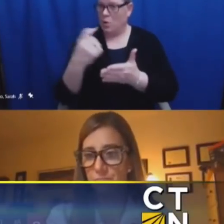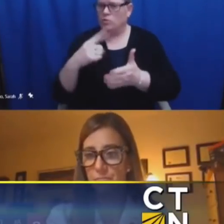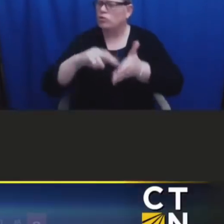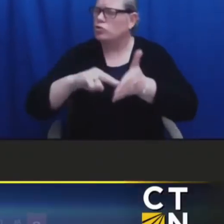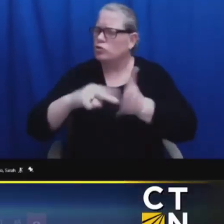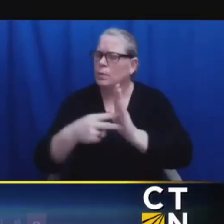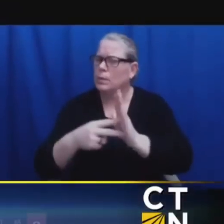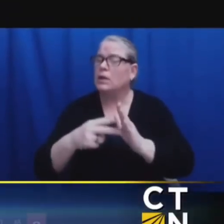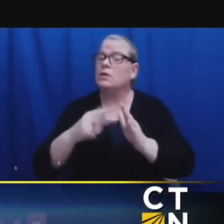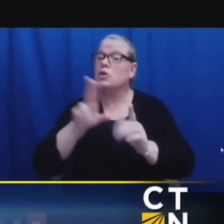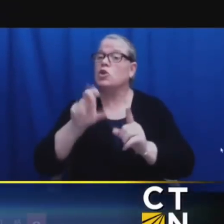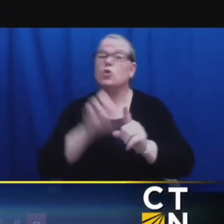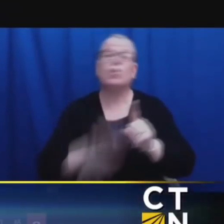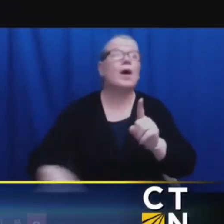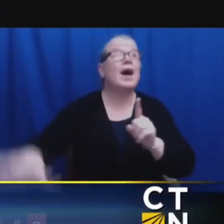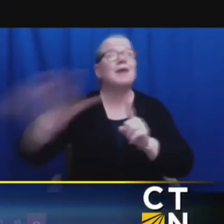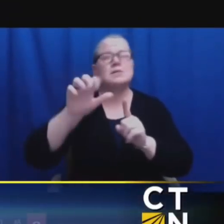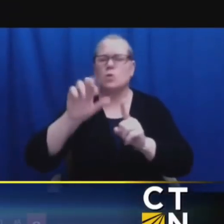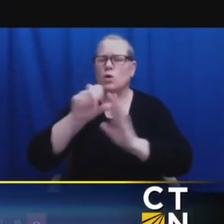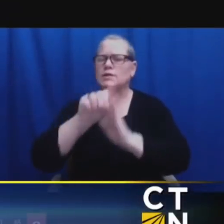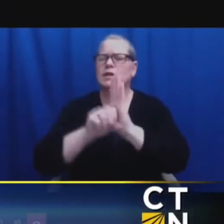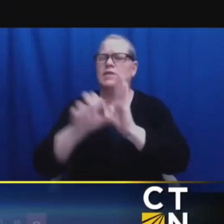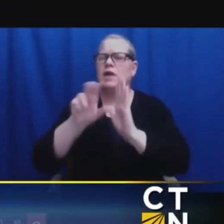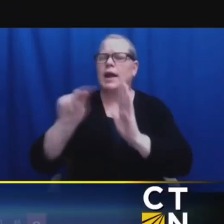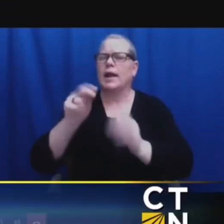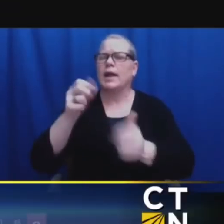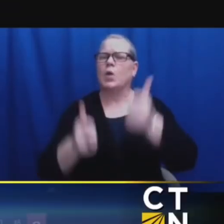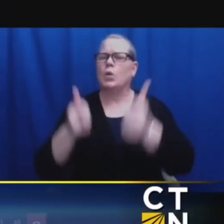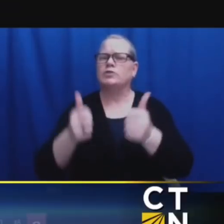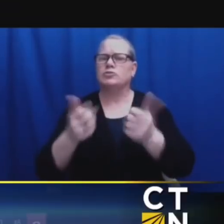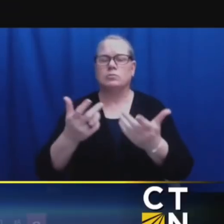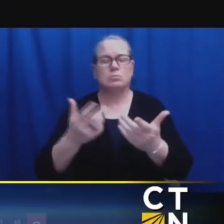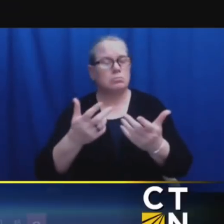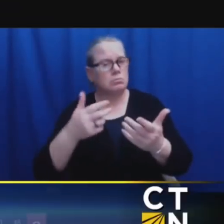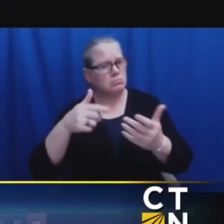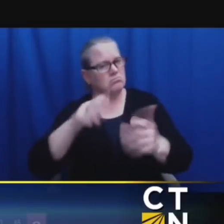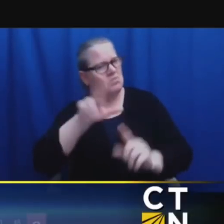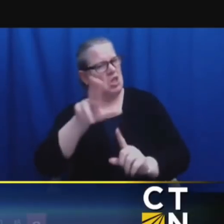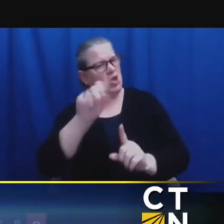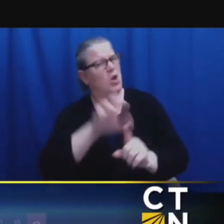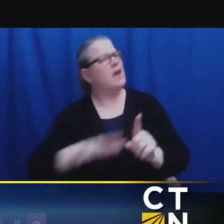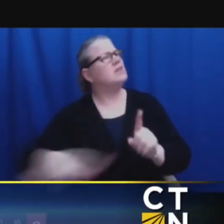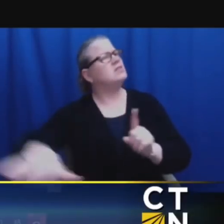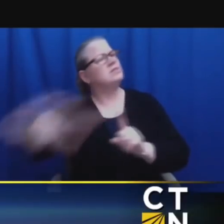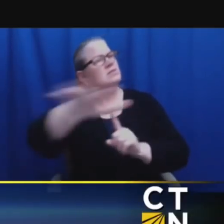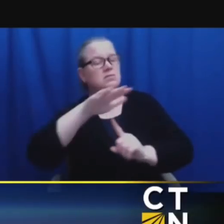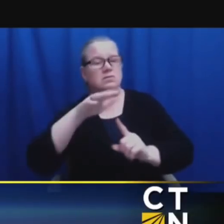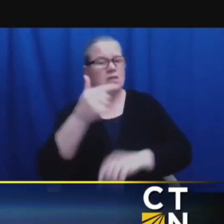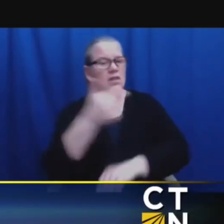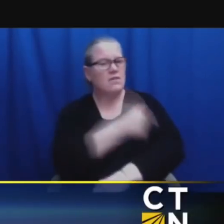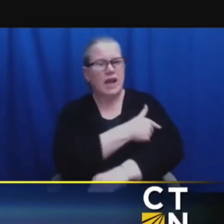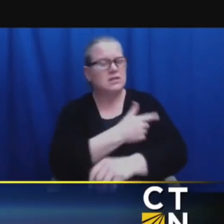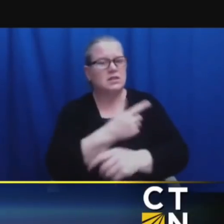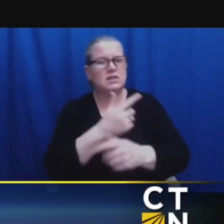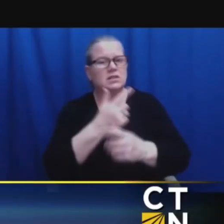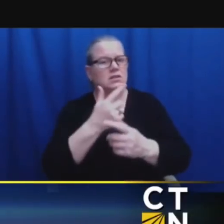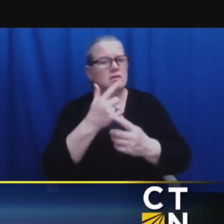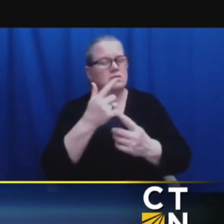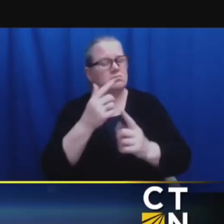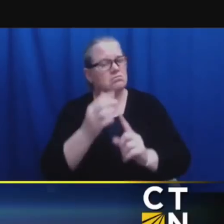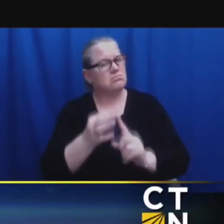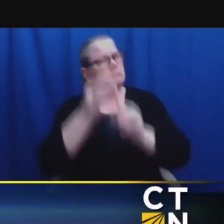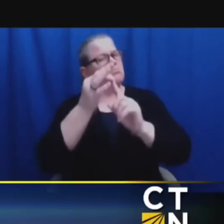a country? Yeah, as a country, what's so effective about these vaccines? What's special about